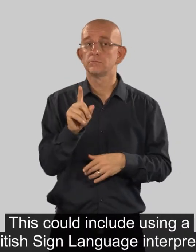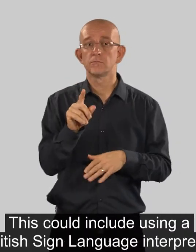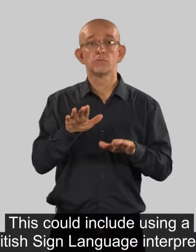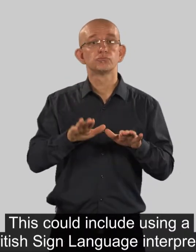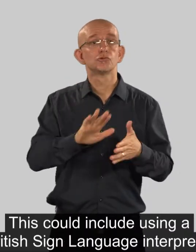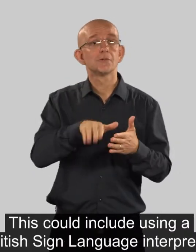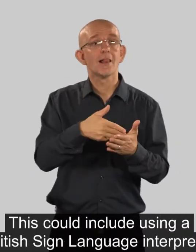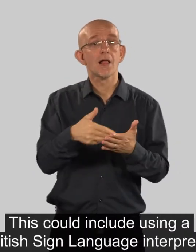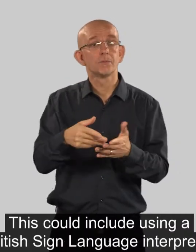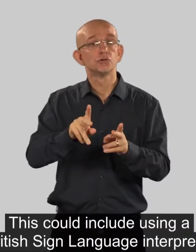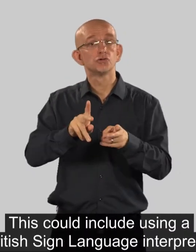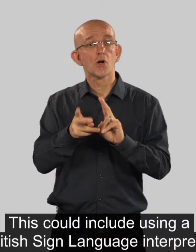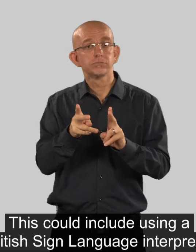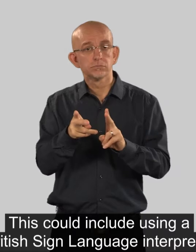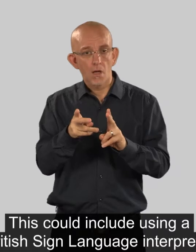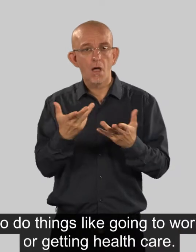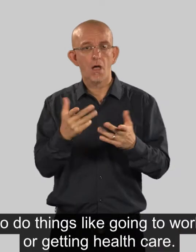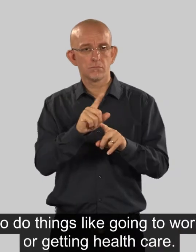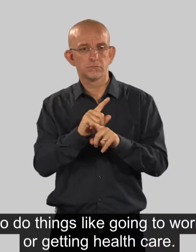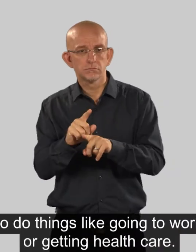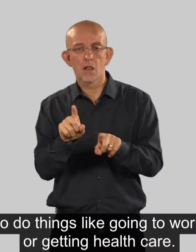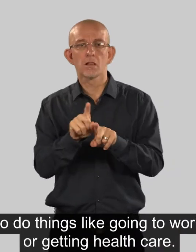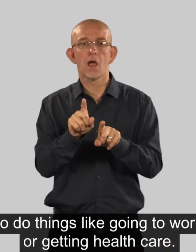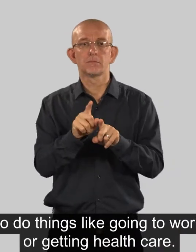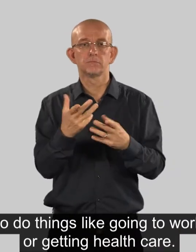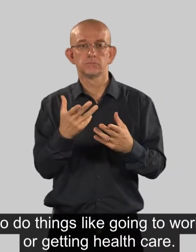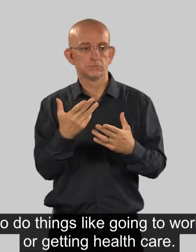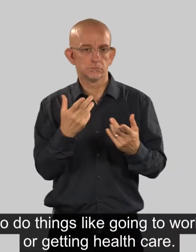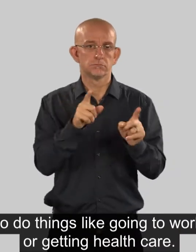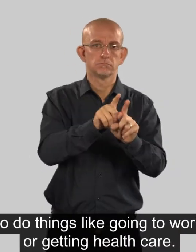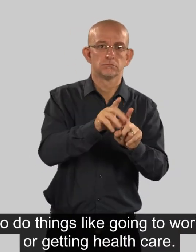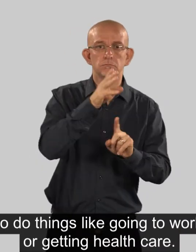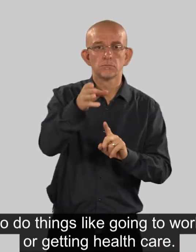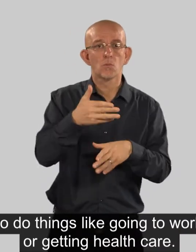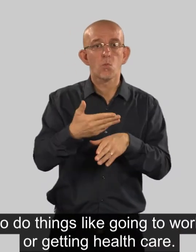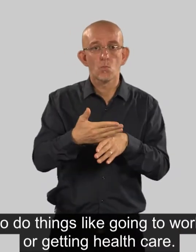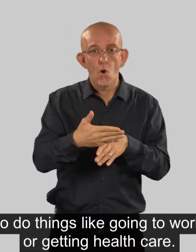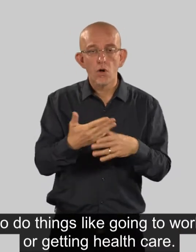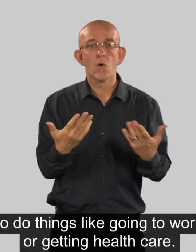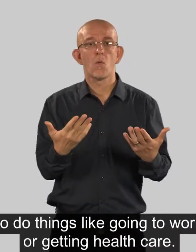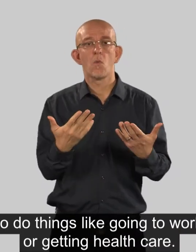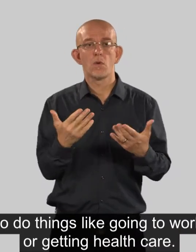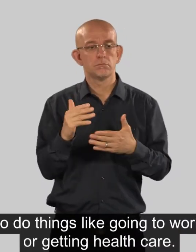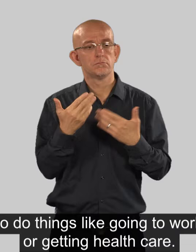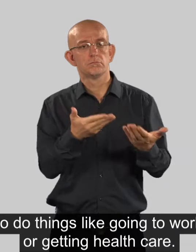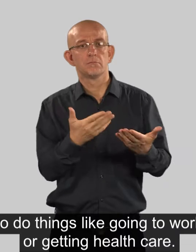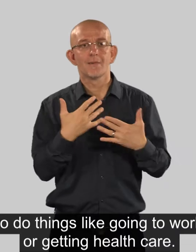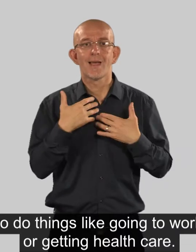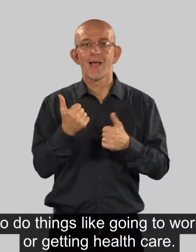This could include using a British Sign Language interpreter to do things like going to work or getting